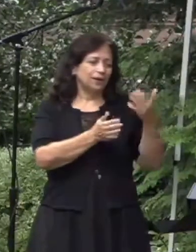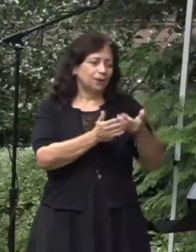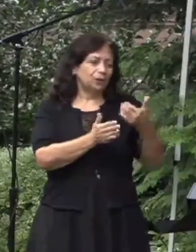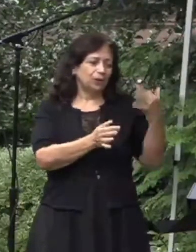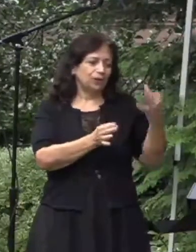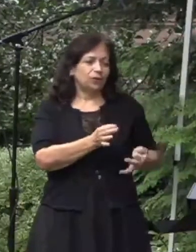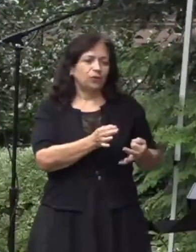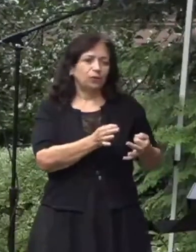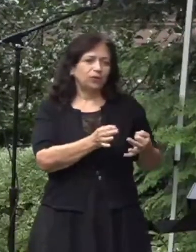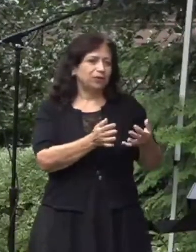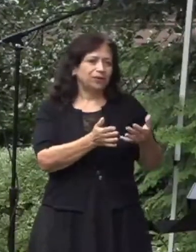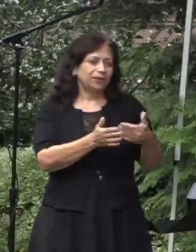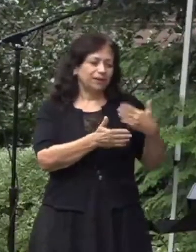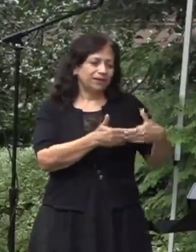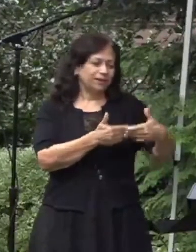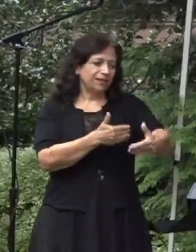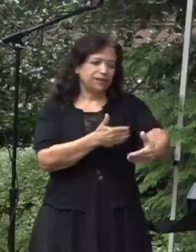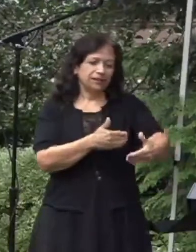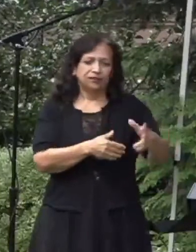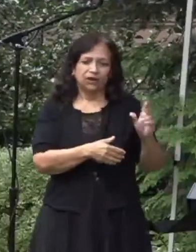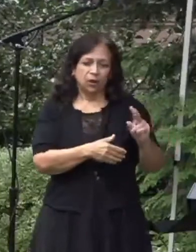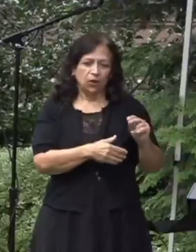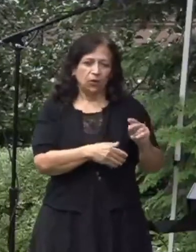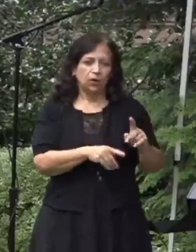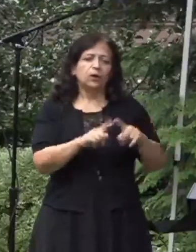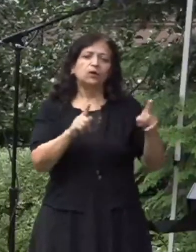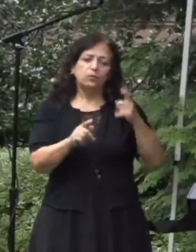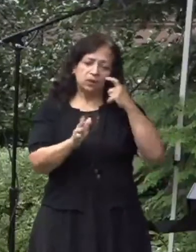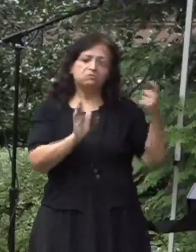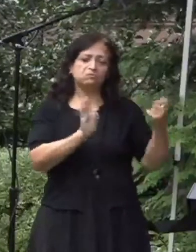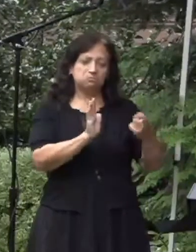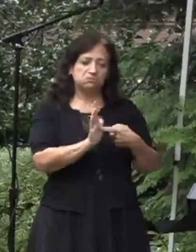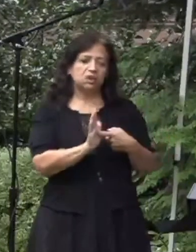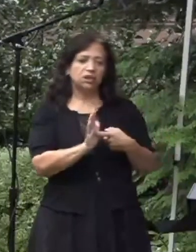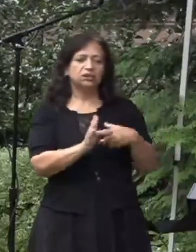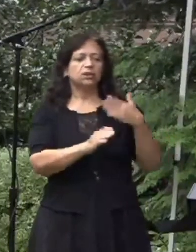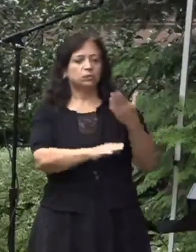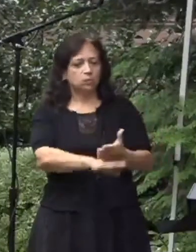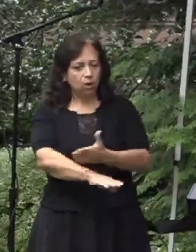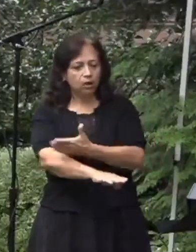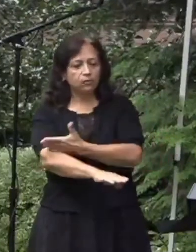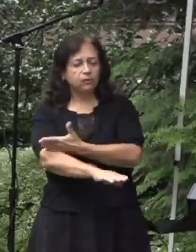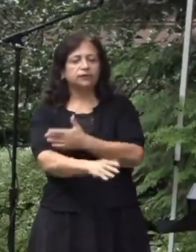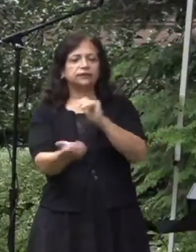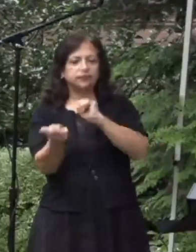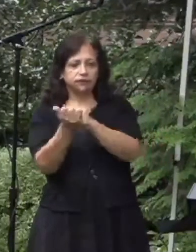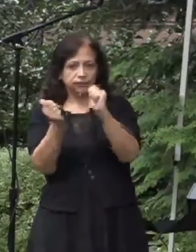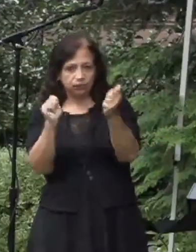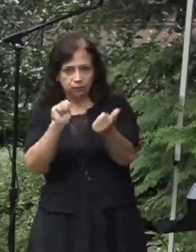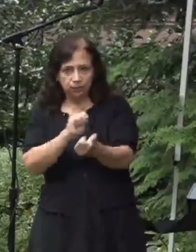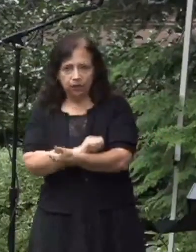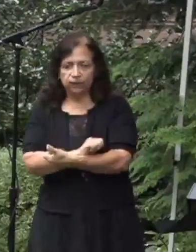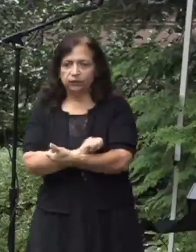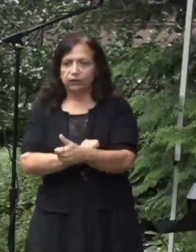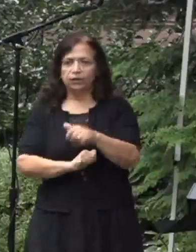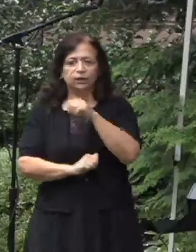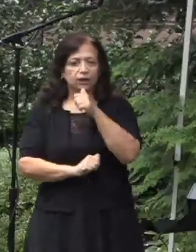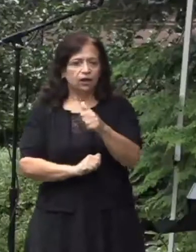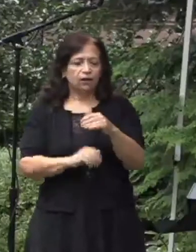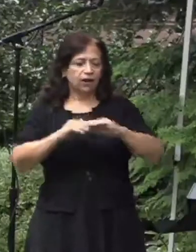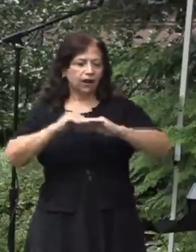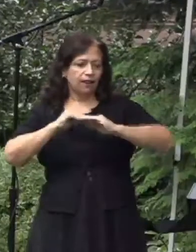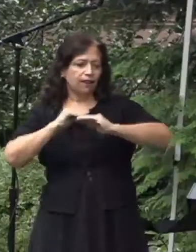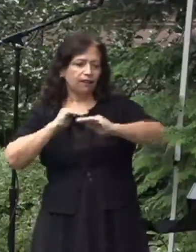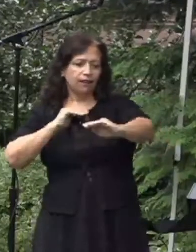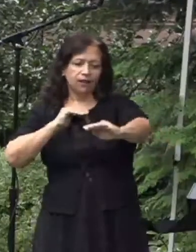predetermined prerequisite. It's about acknowledging that progress and transformation are not linear,